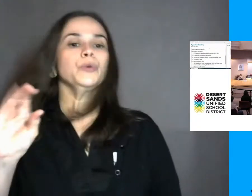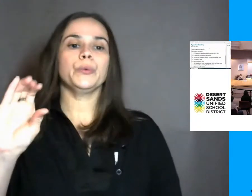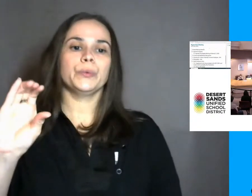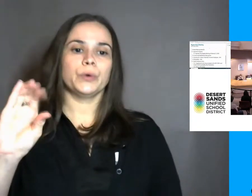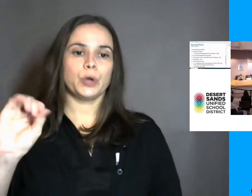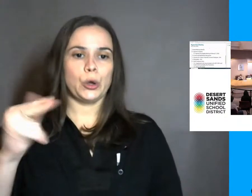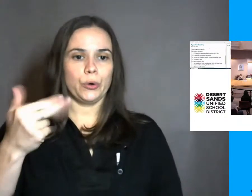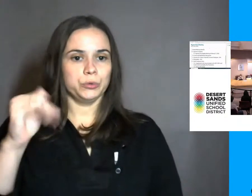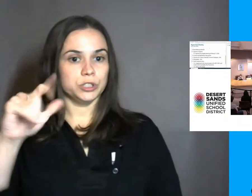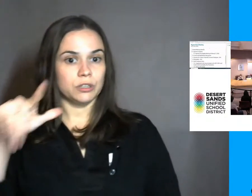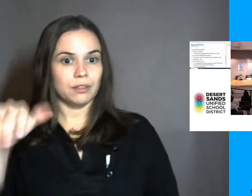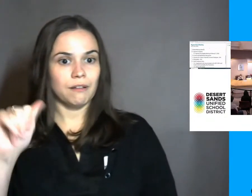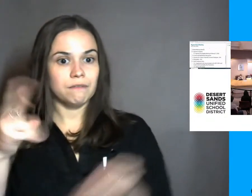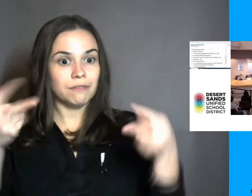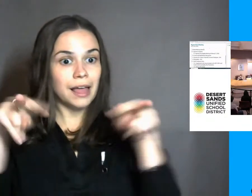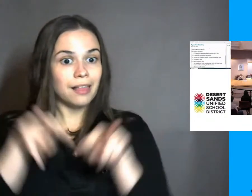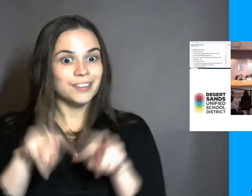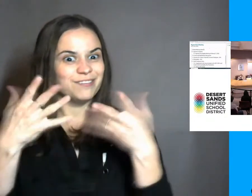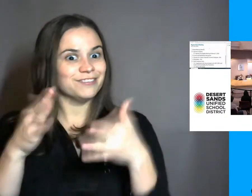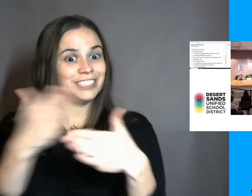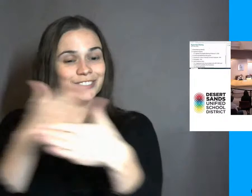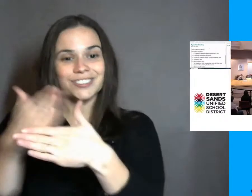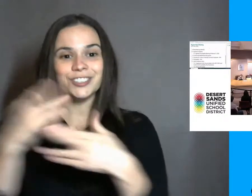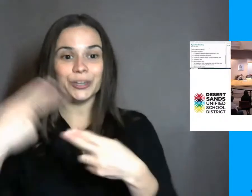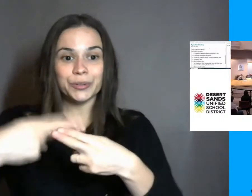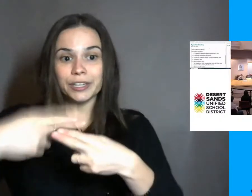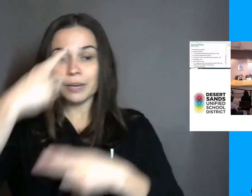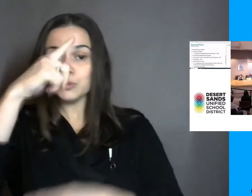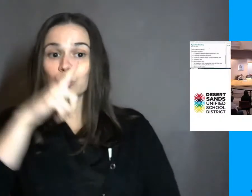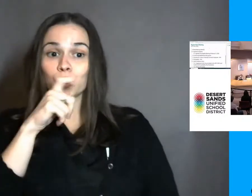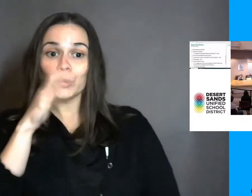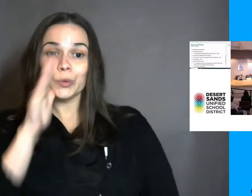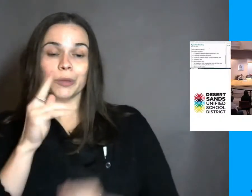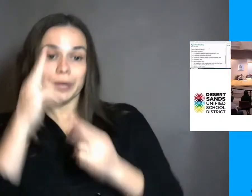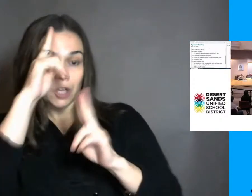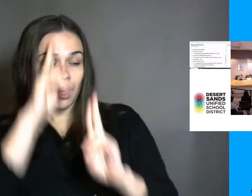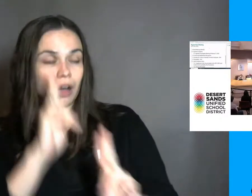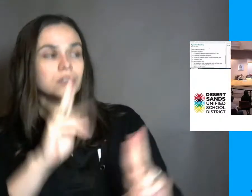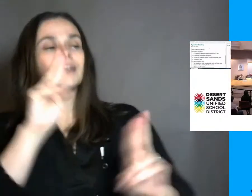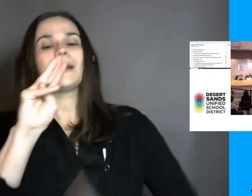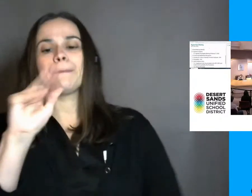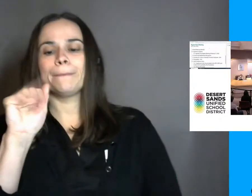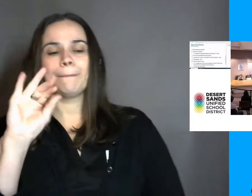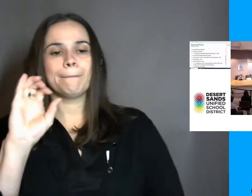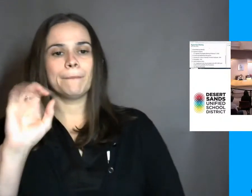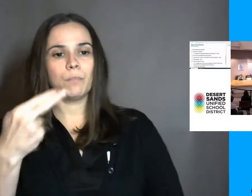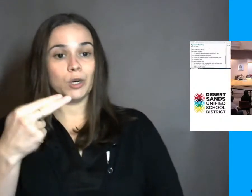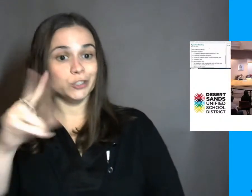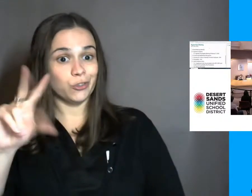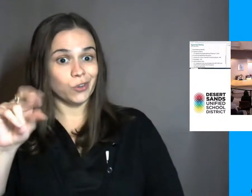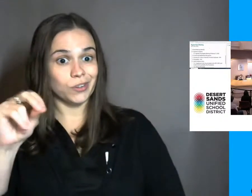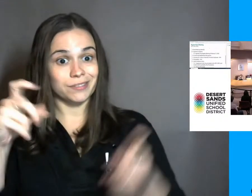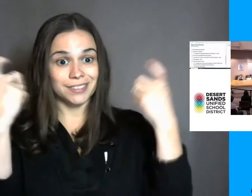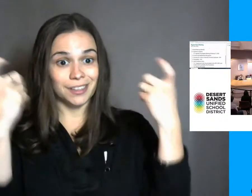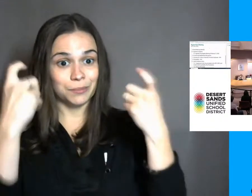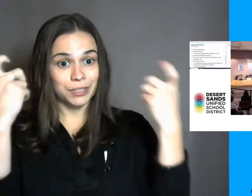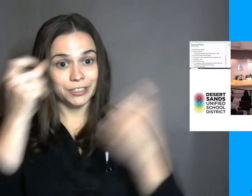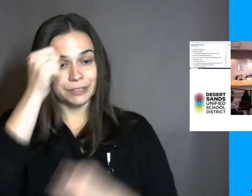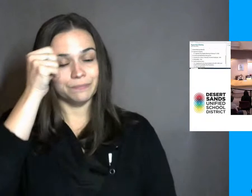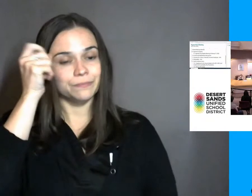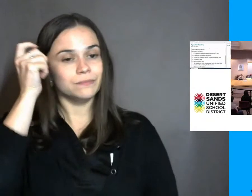names of those being honored at their March 30th award celebration. And our own Kevin